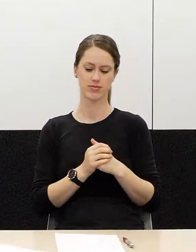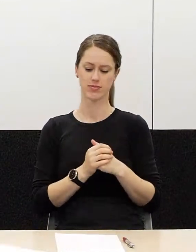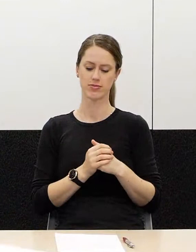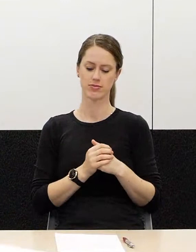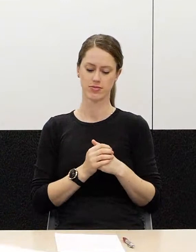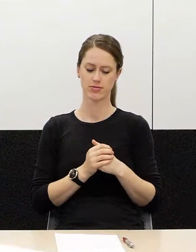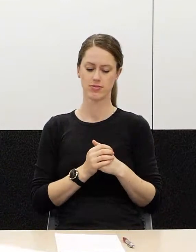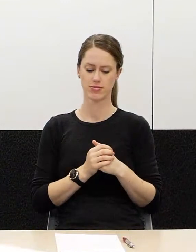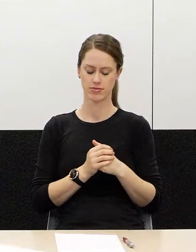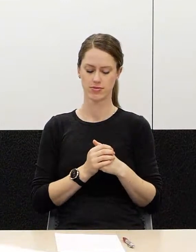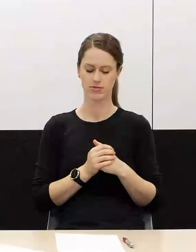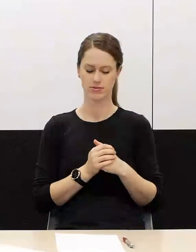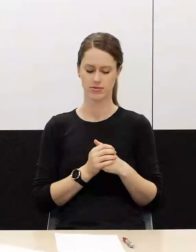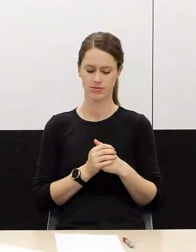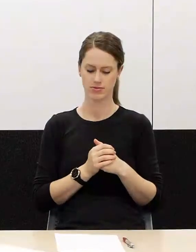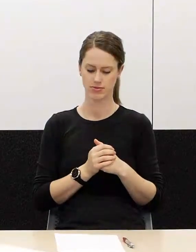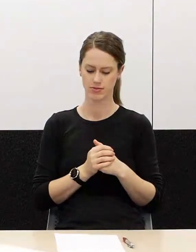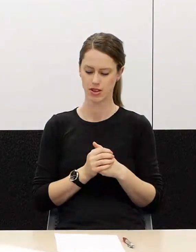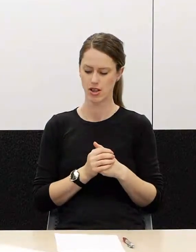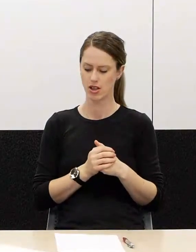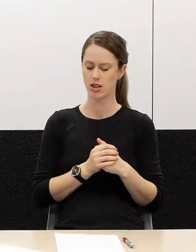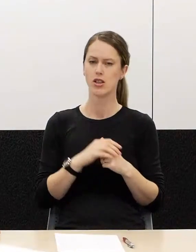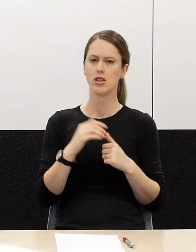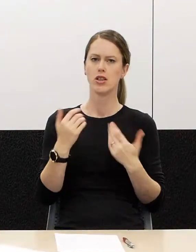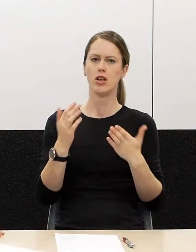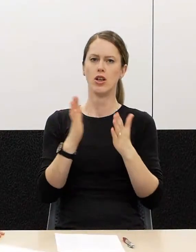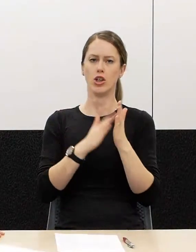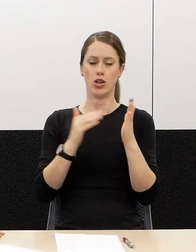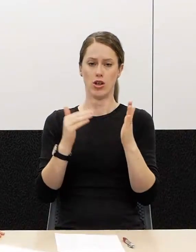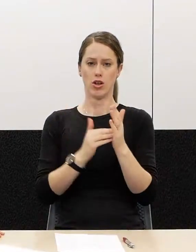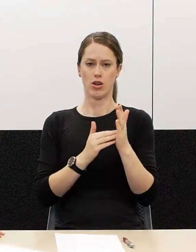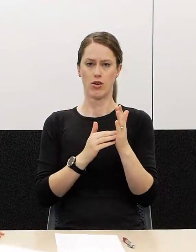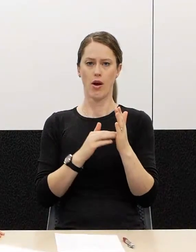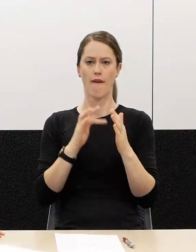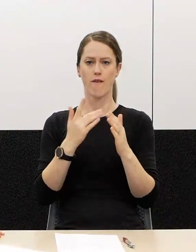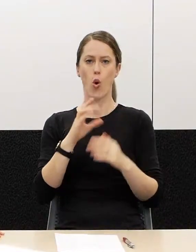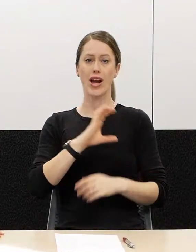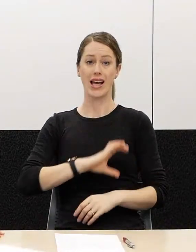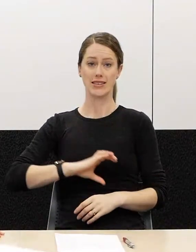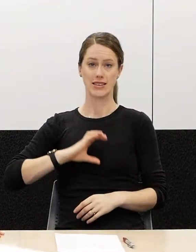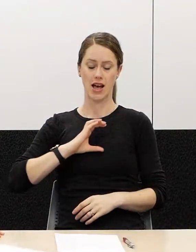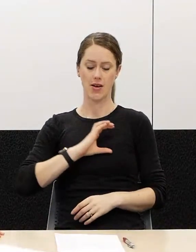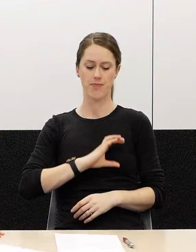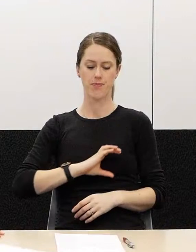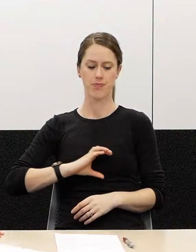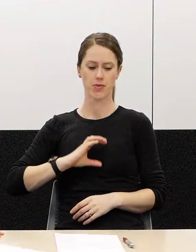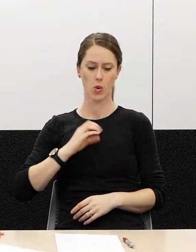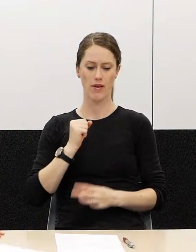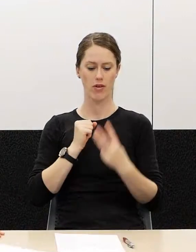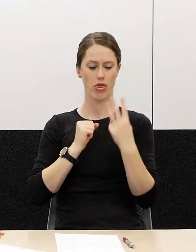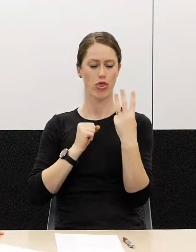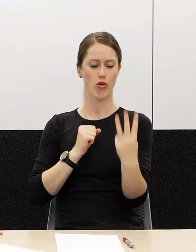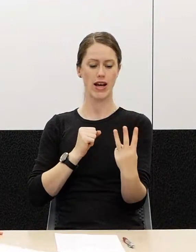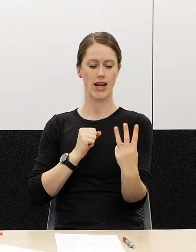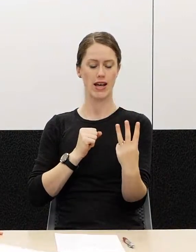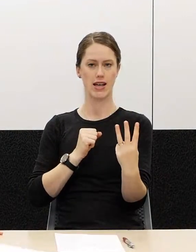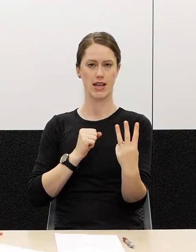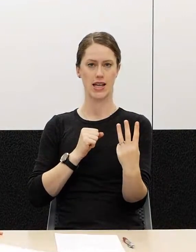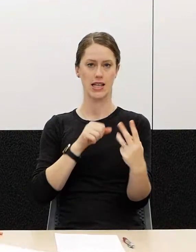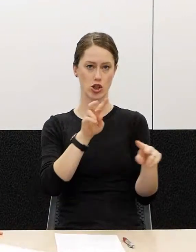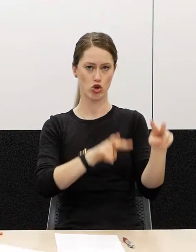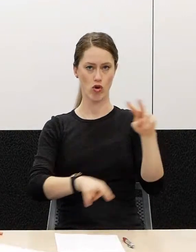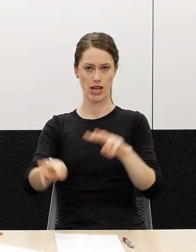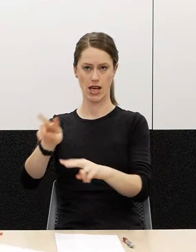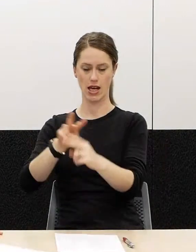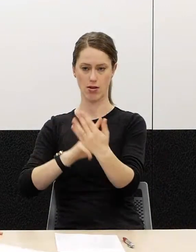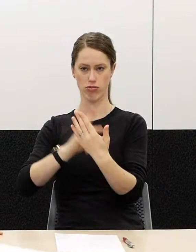it. So in New Zealand, we have, in terms of cancer, we have 3 cancer